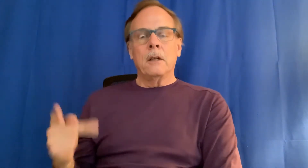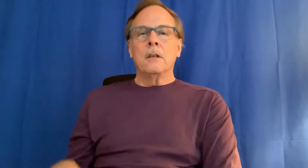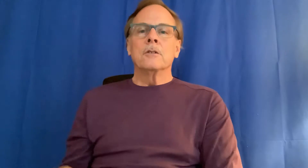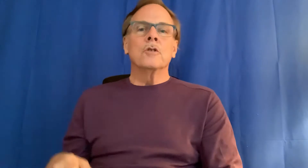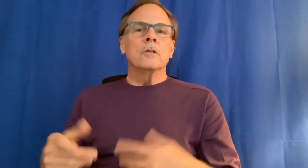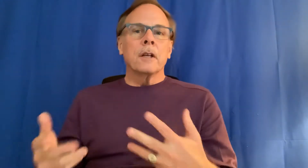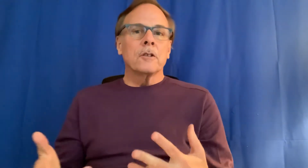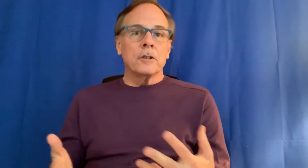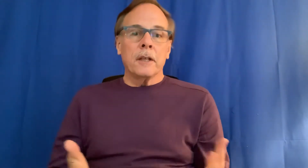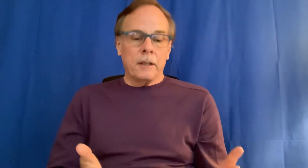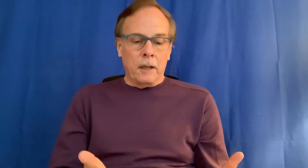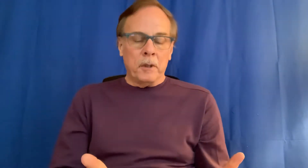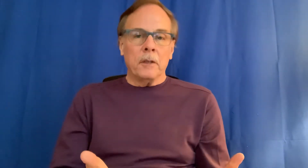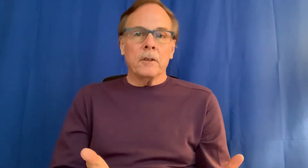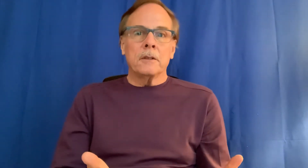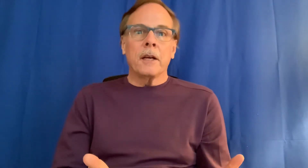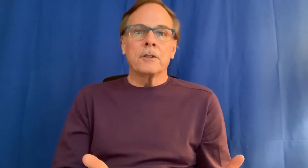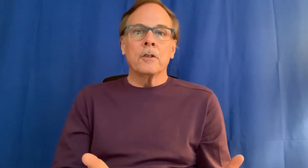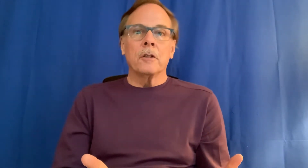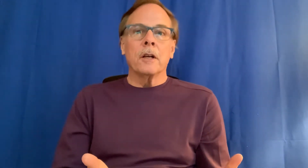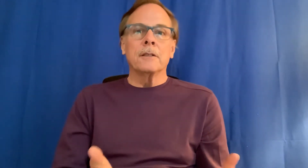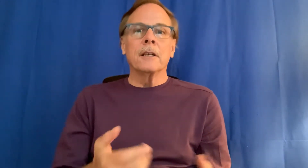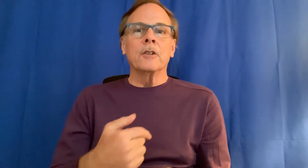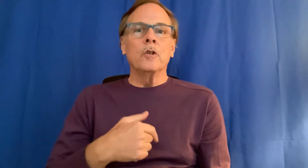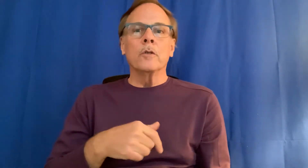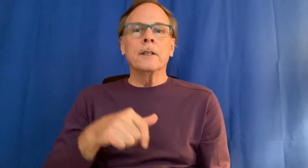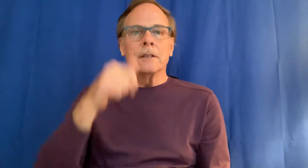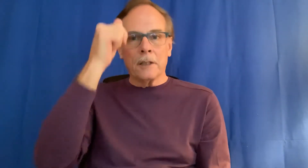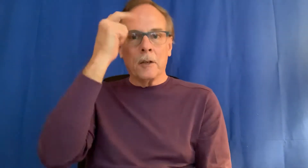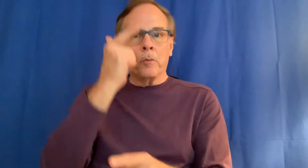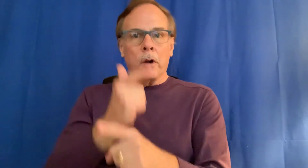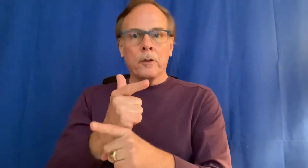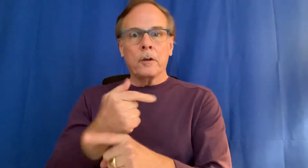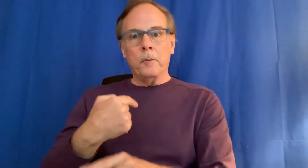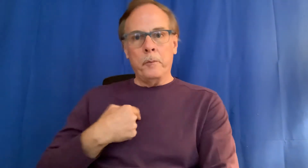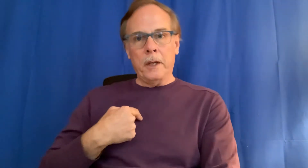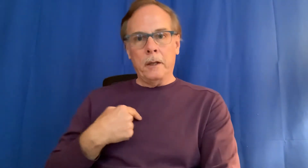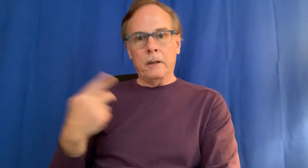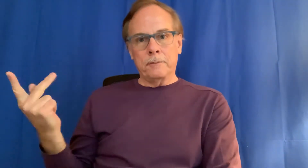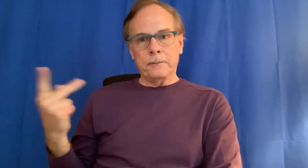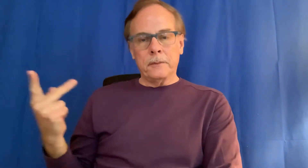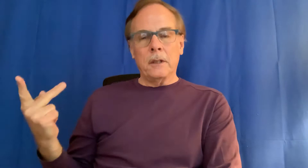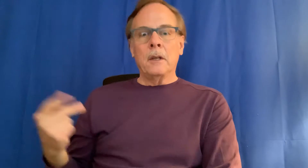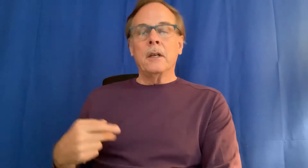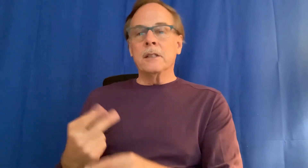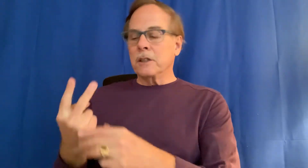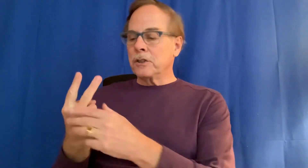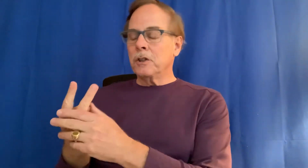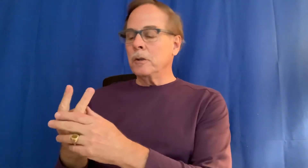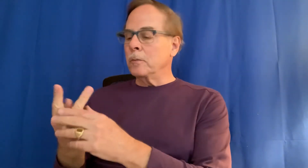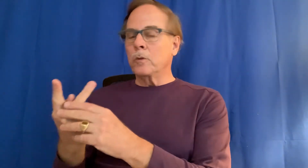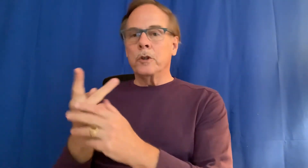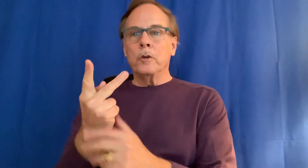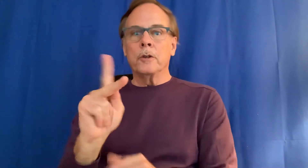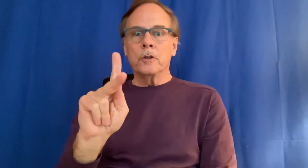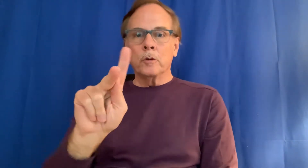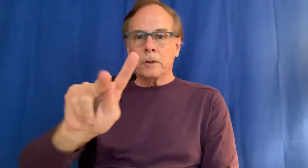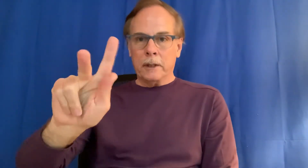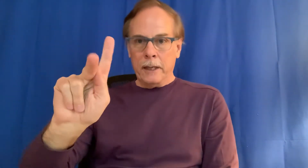So like they're saying, I believe in the text here, they're not saying you don't need to say brother, me. It's assumed when you introduce the K